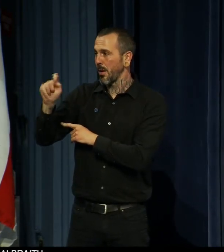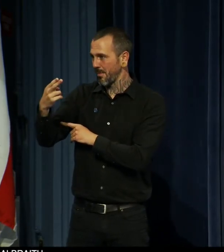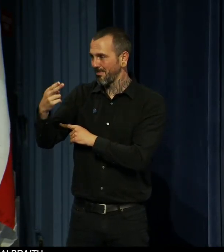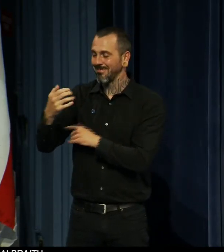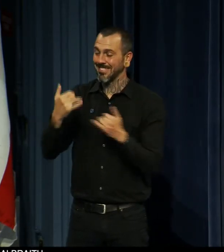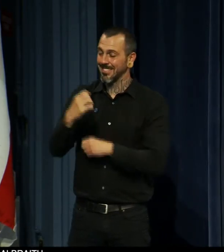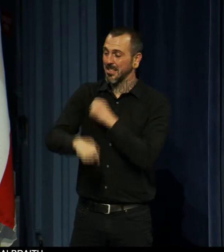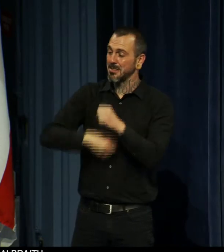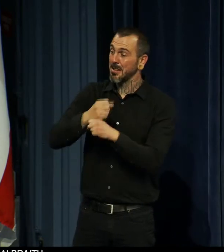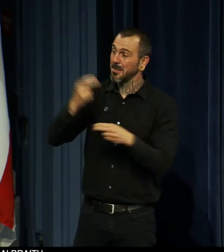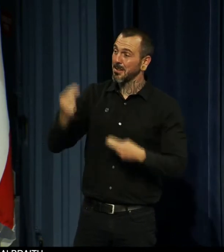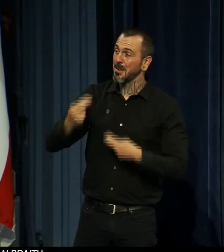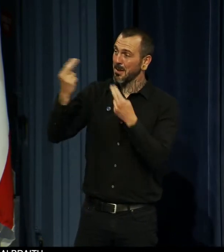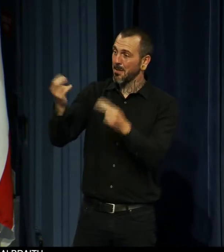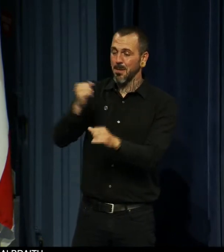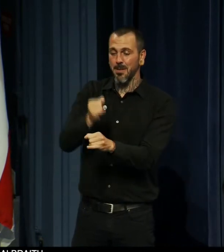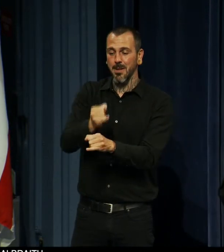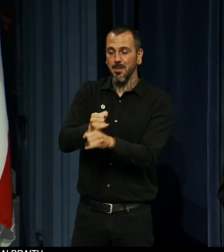Jennifer Robar.